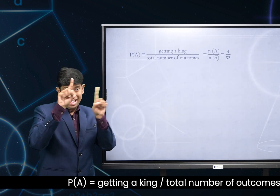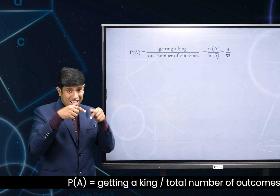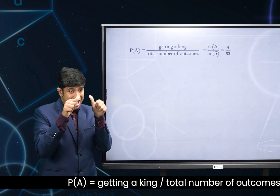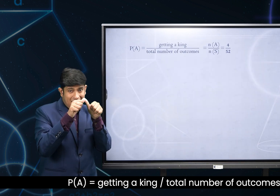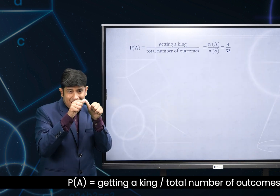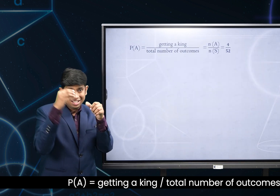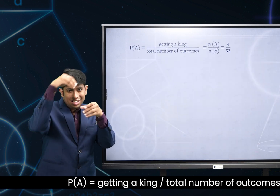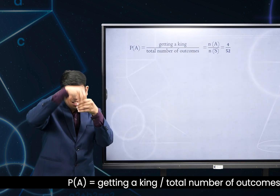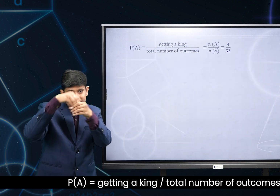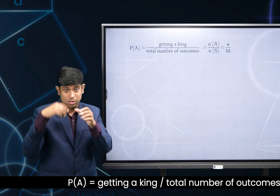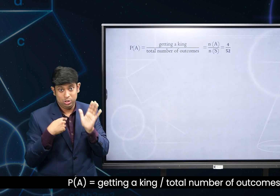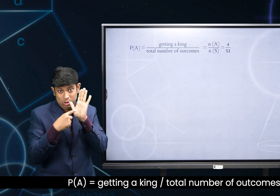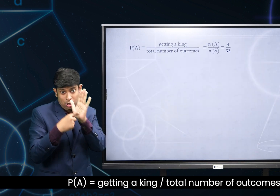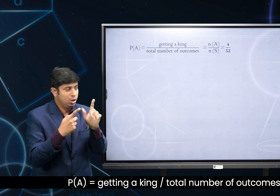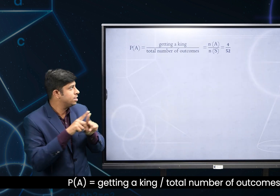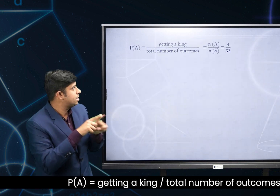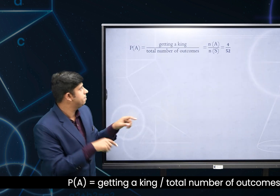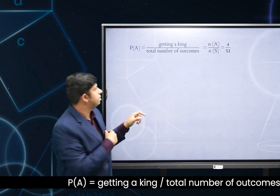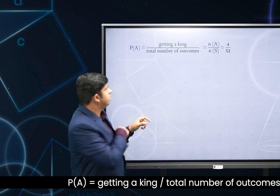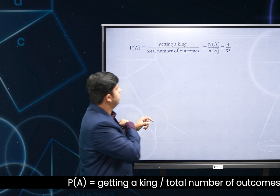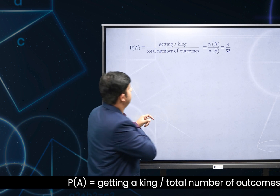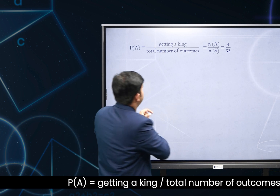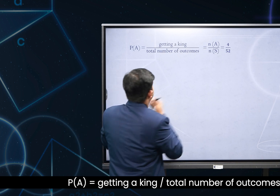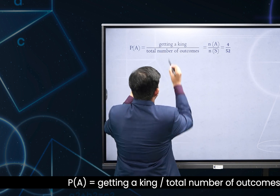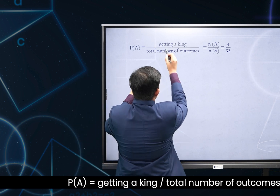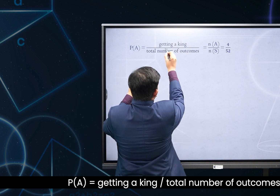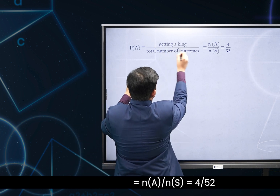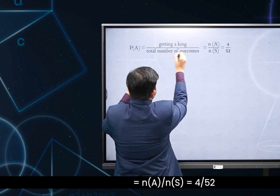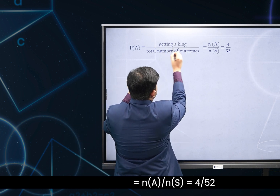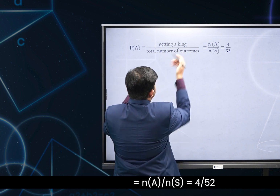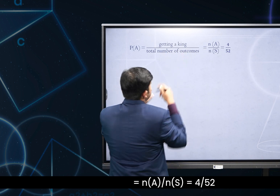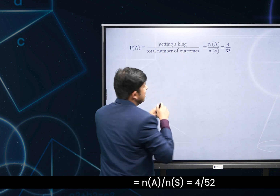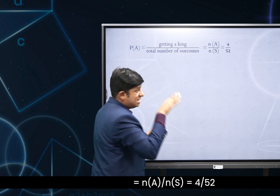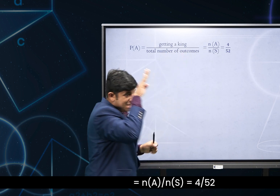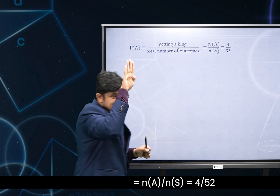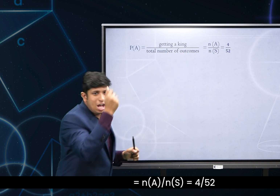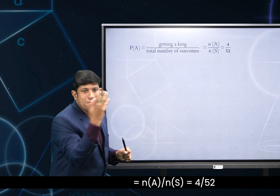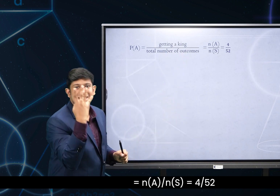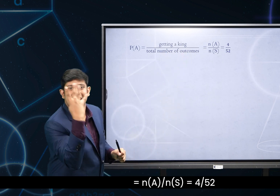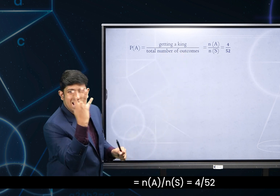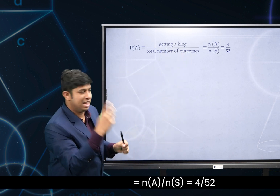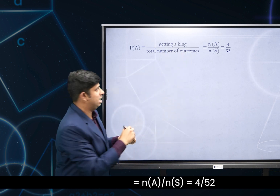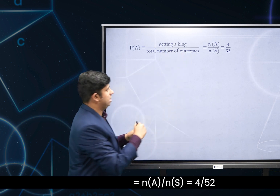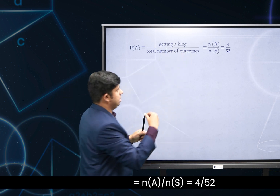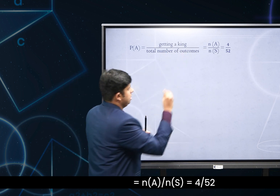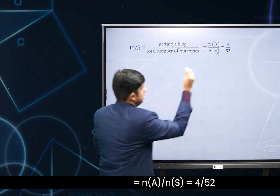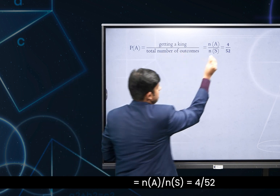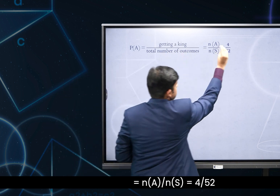A is equal to getting a king by total number of outcomes. That is equal to n of A by n of S,